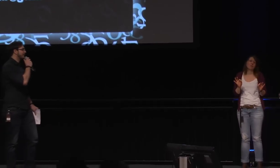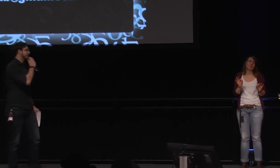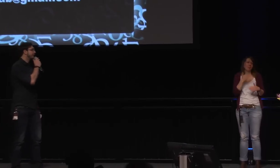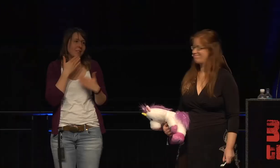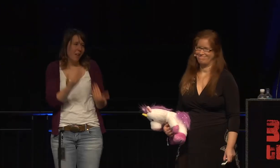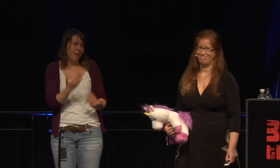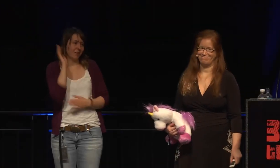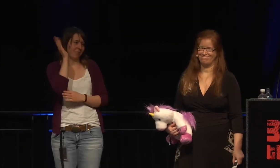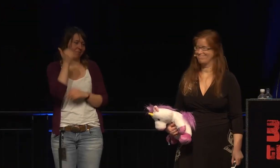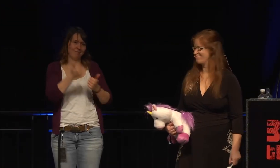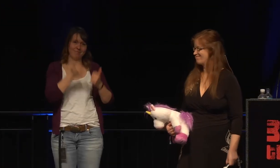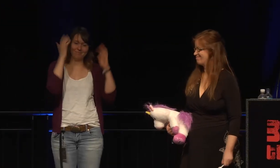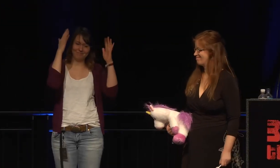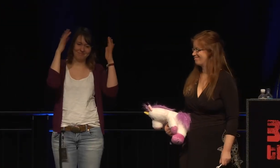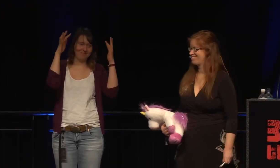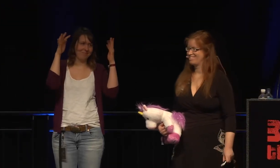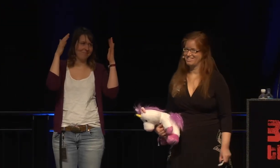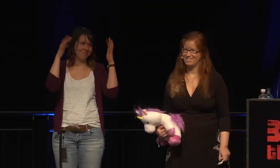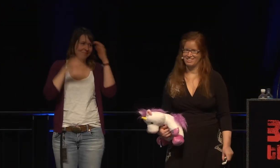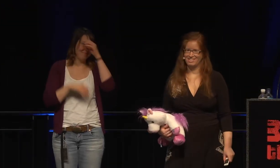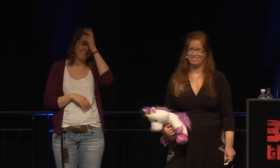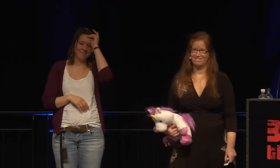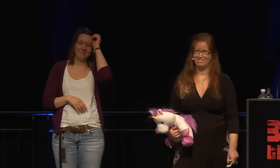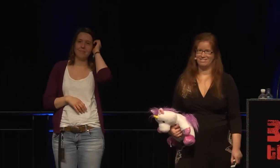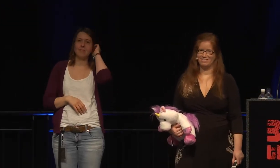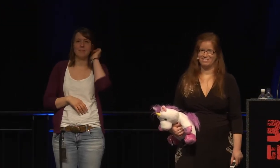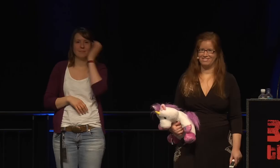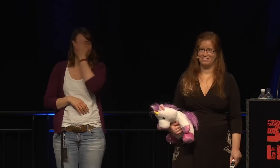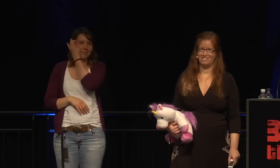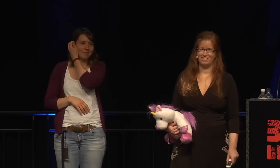Thank you. Any other question?